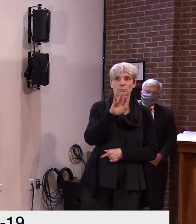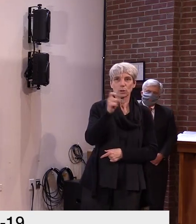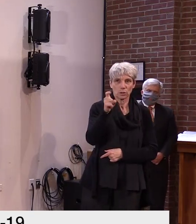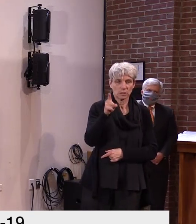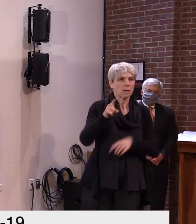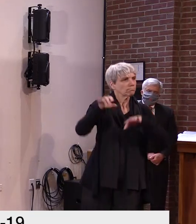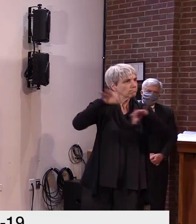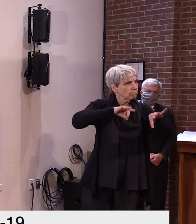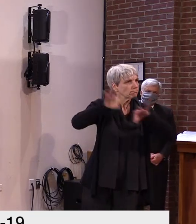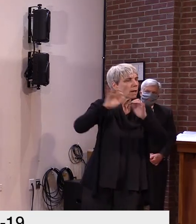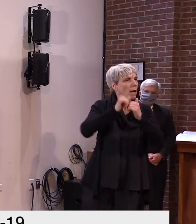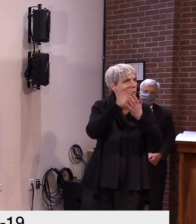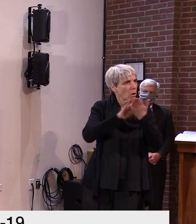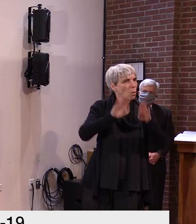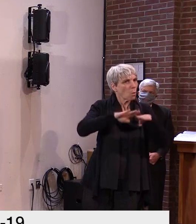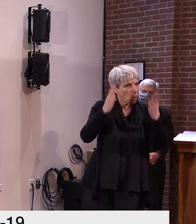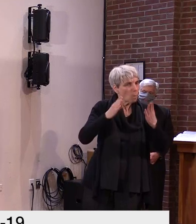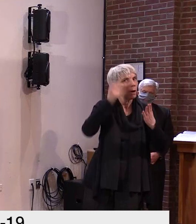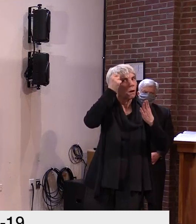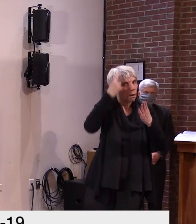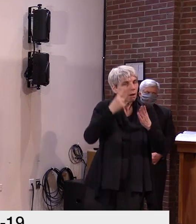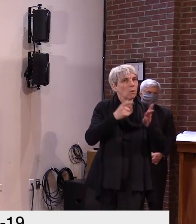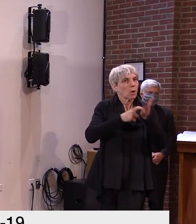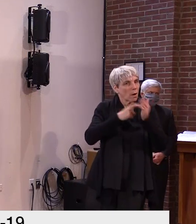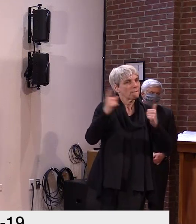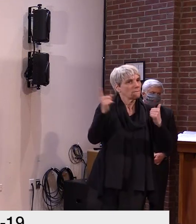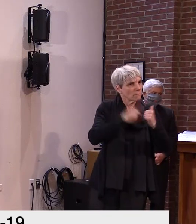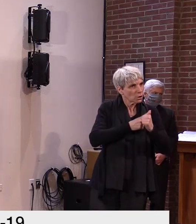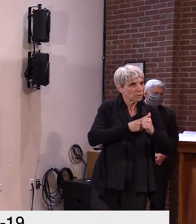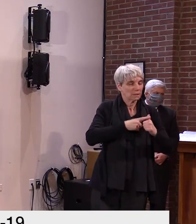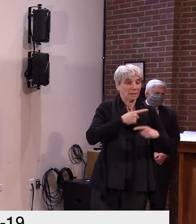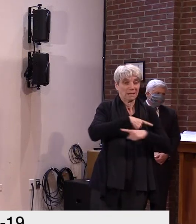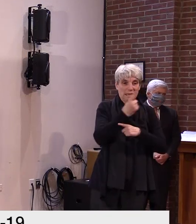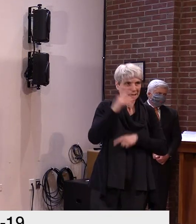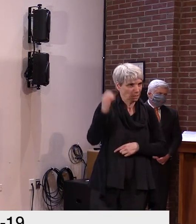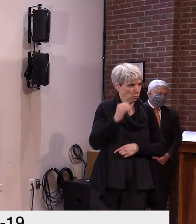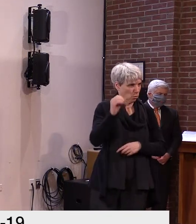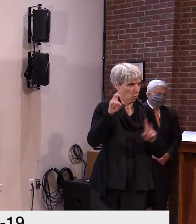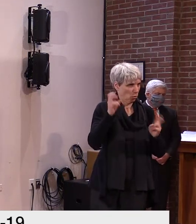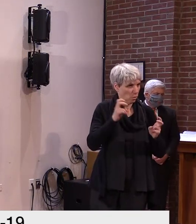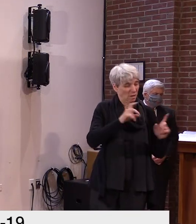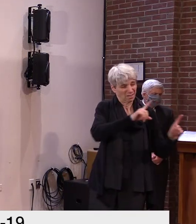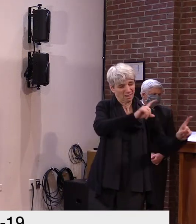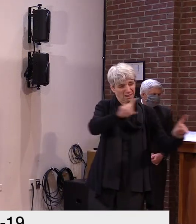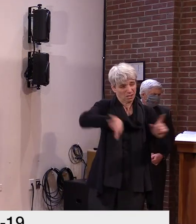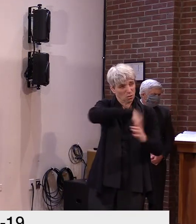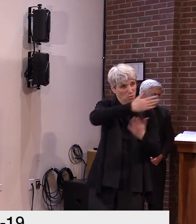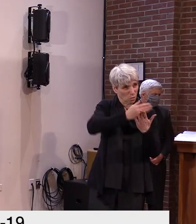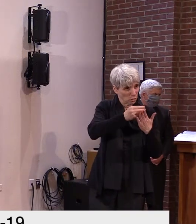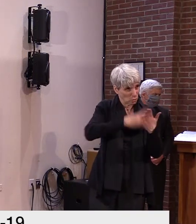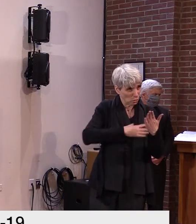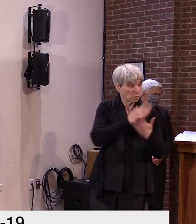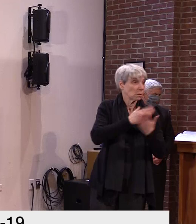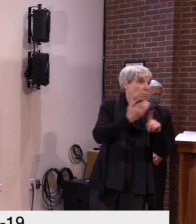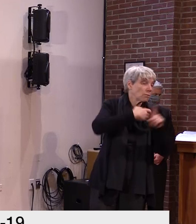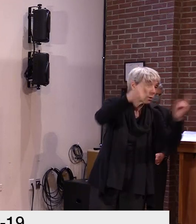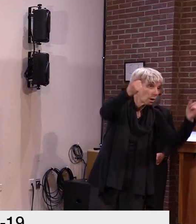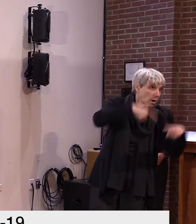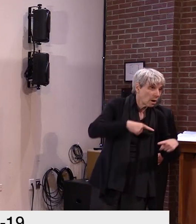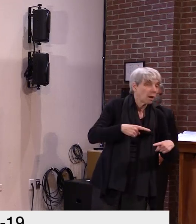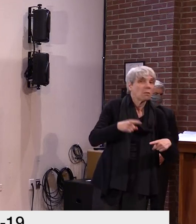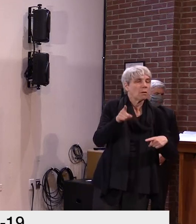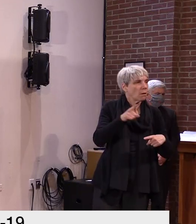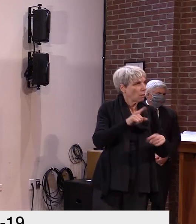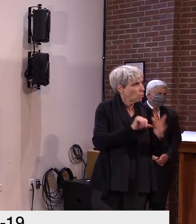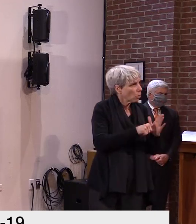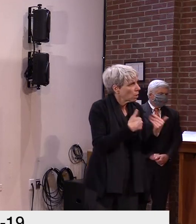efforts, including comprehensive testing protocols and the positivity rate here in Vermont. She appreciated